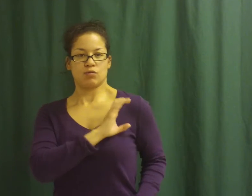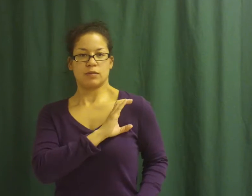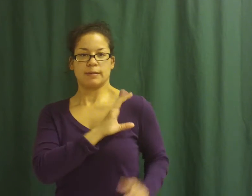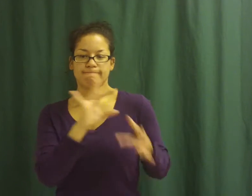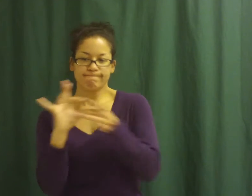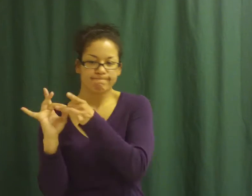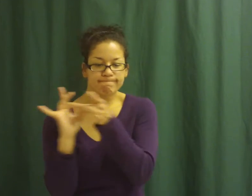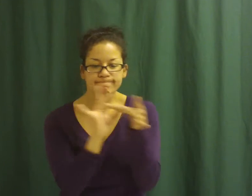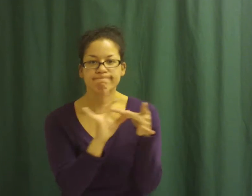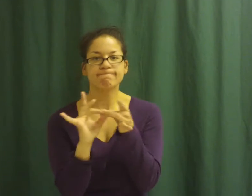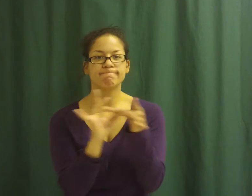or civic virtue.